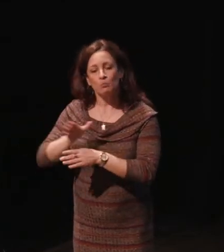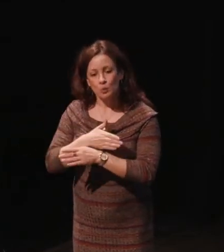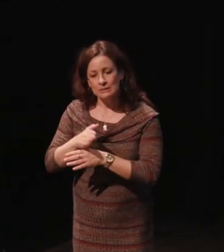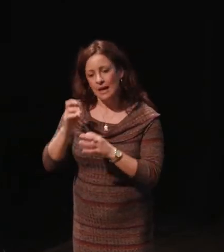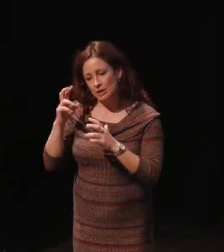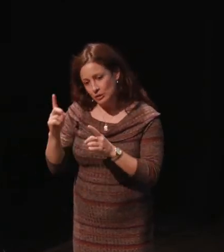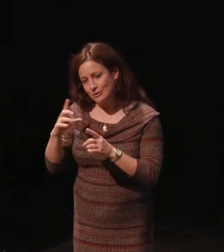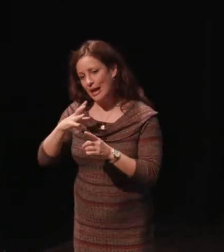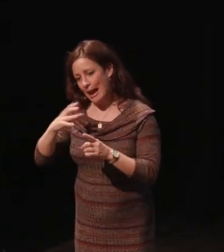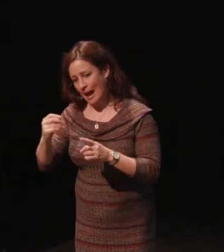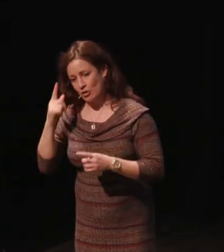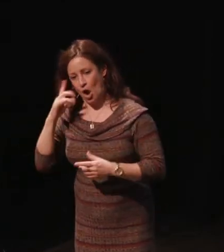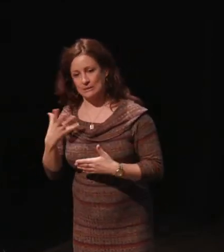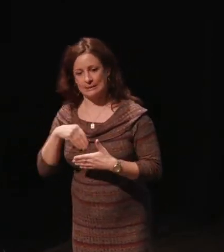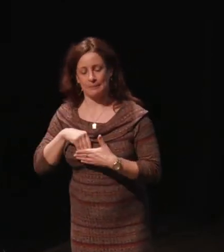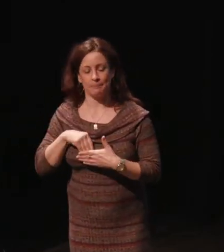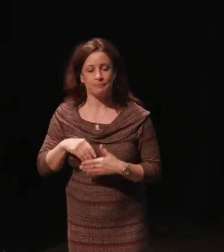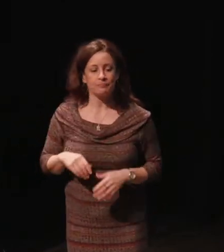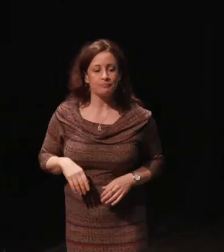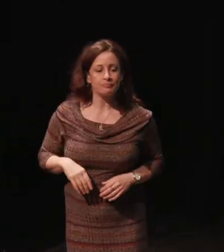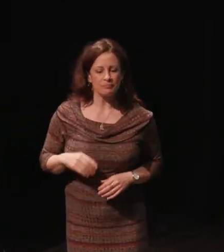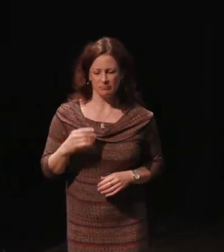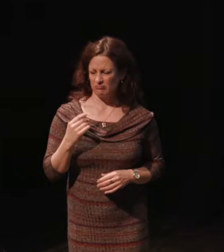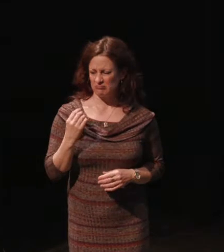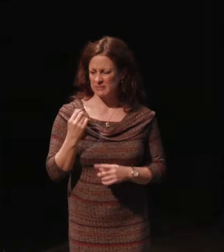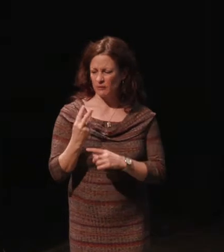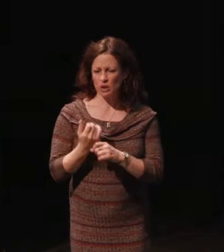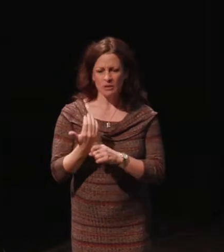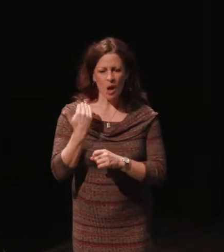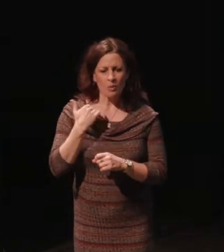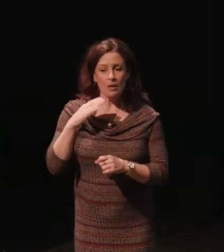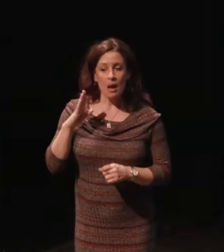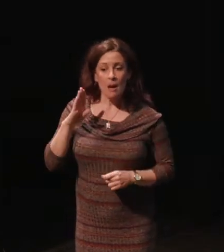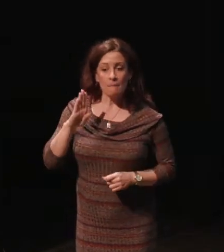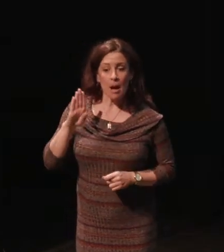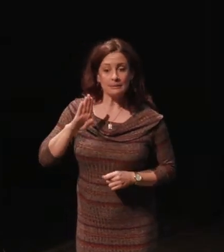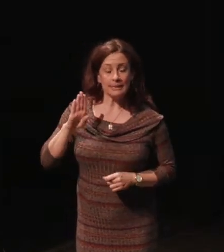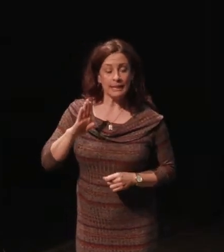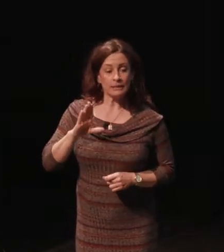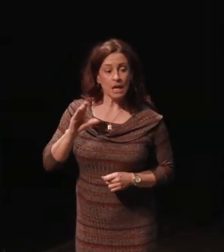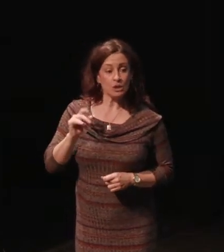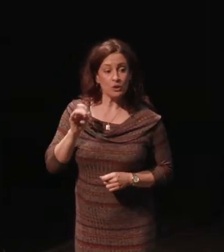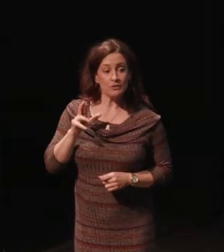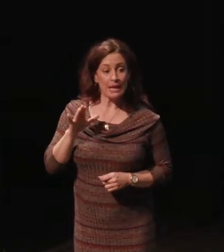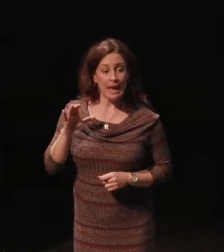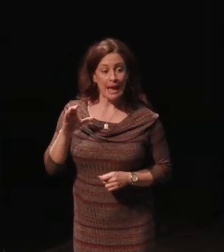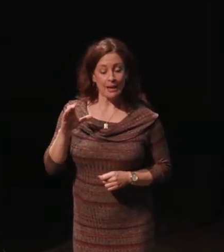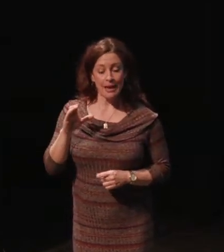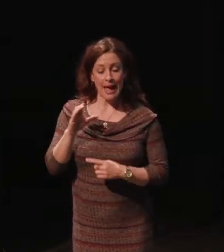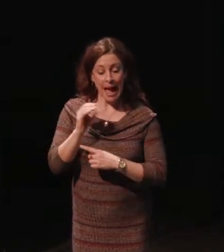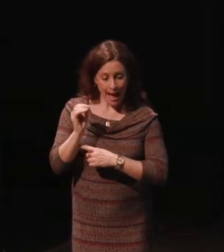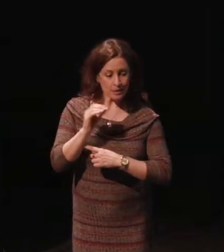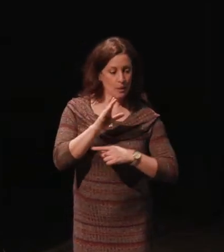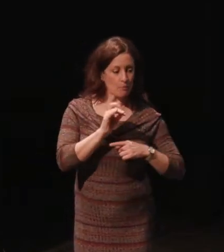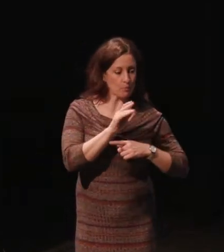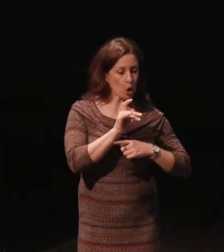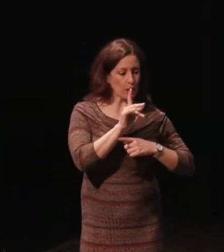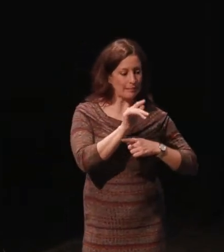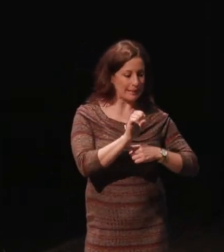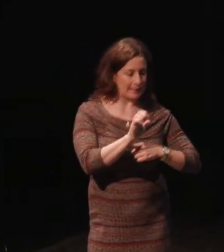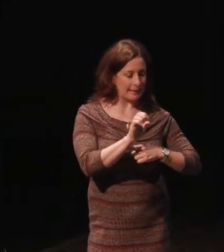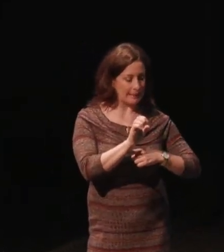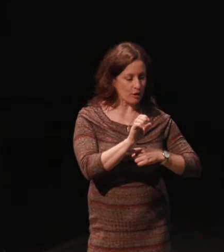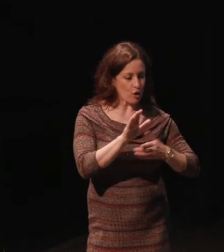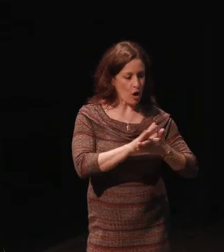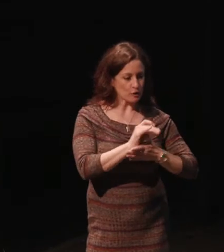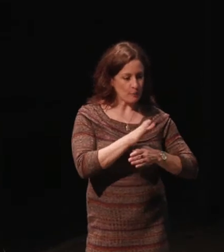and autism. And then a couple years ago, the Boston Conservatory and Berklee College of Music merged. And so one of the